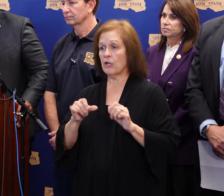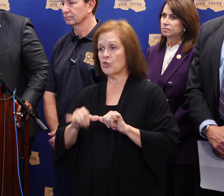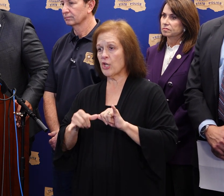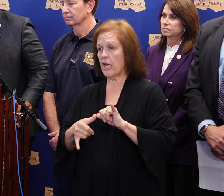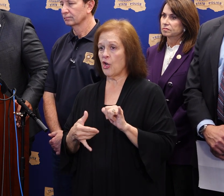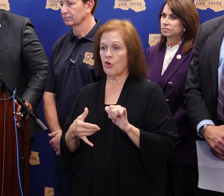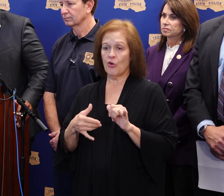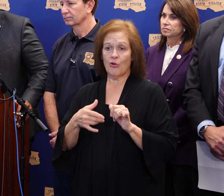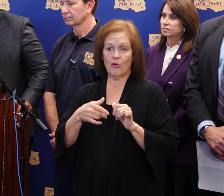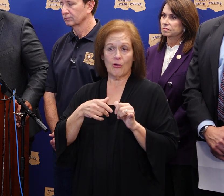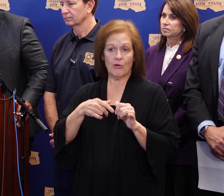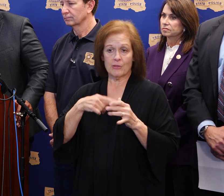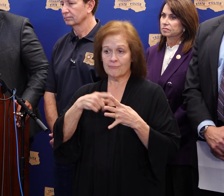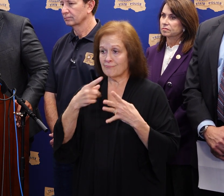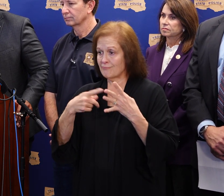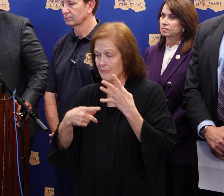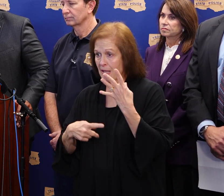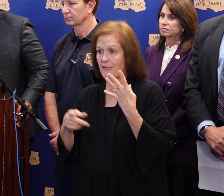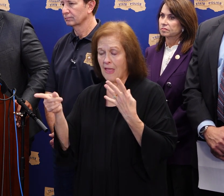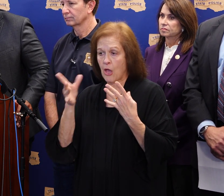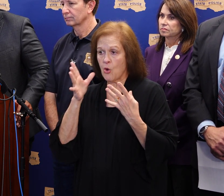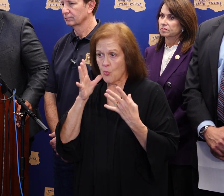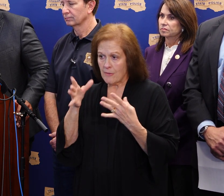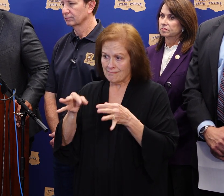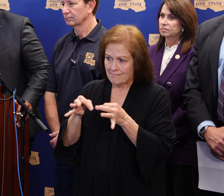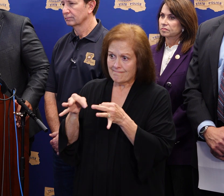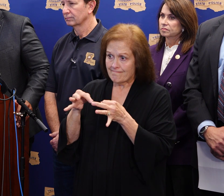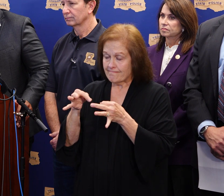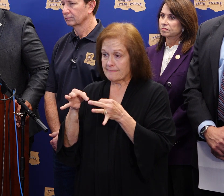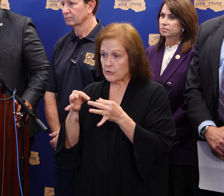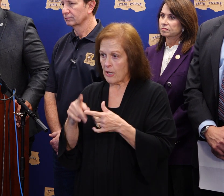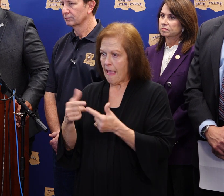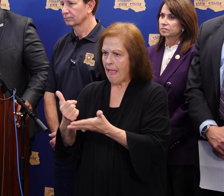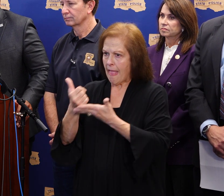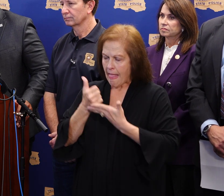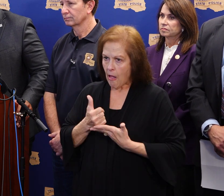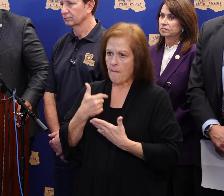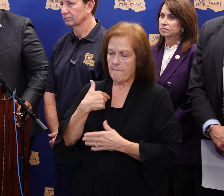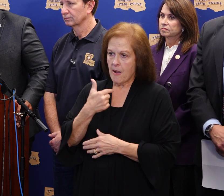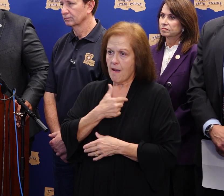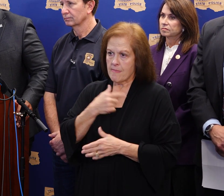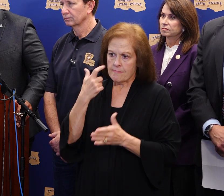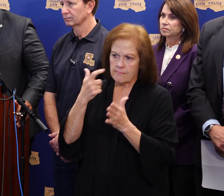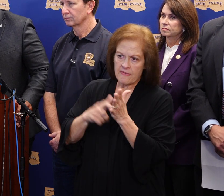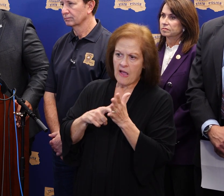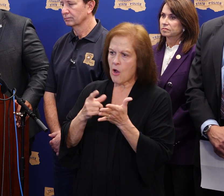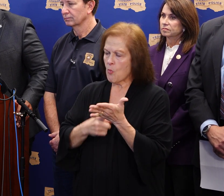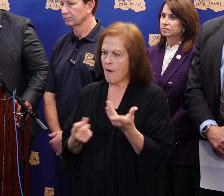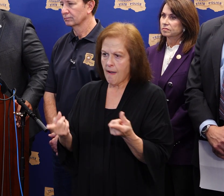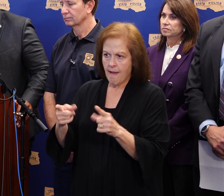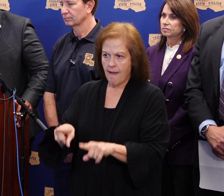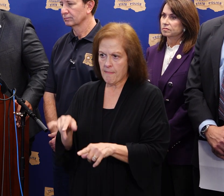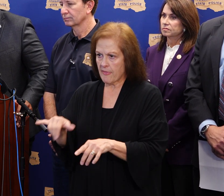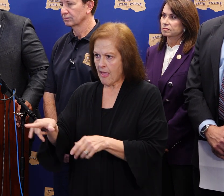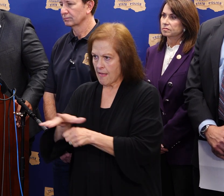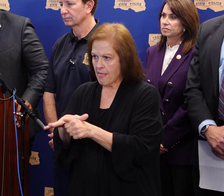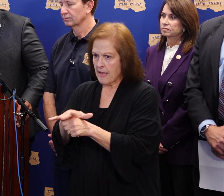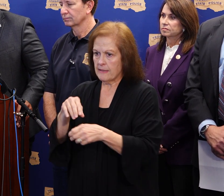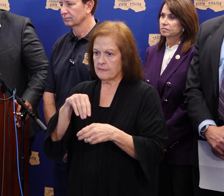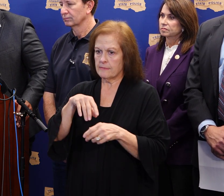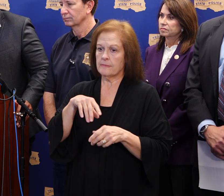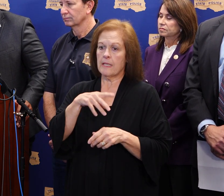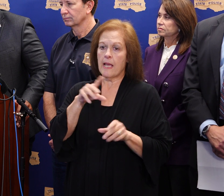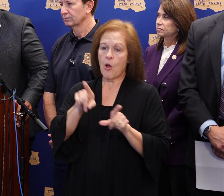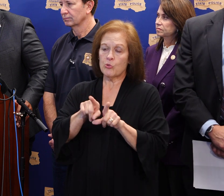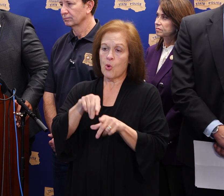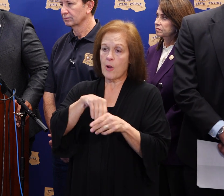will give us additional investigative leads to help the investigative team identify what happened at the location in Mandeville